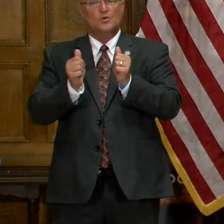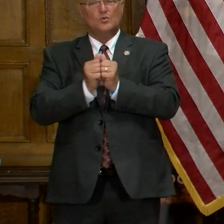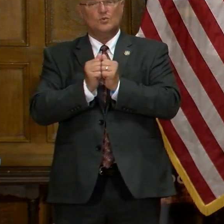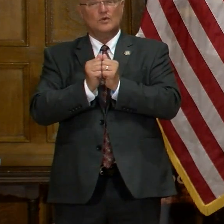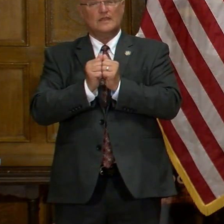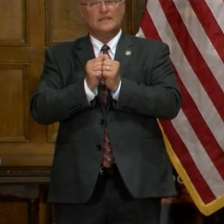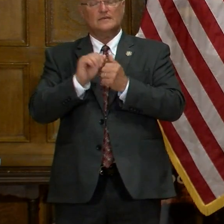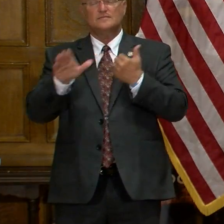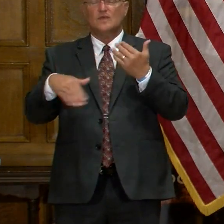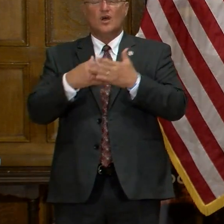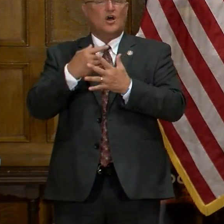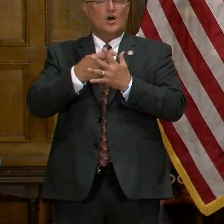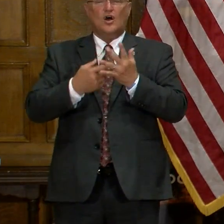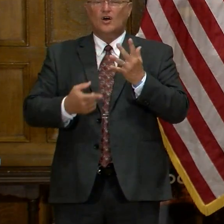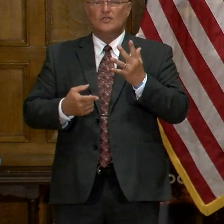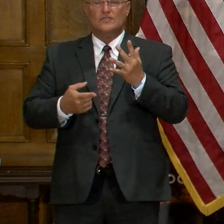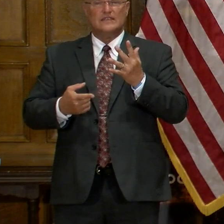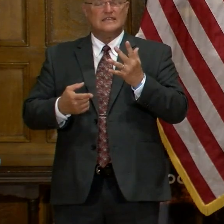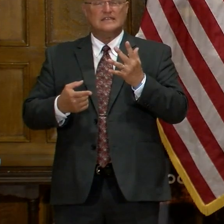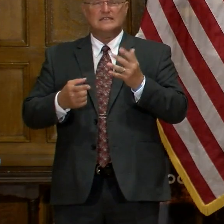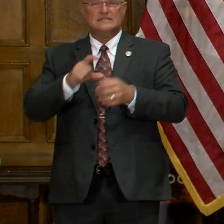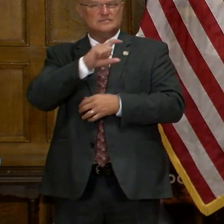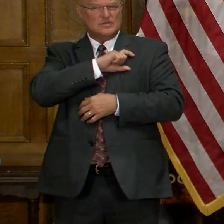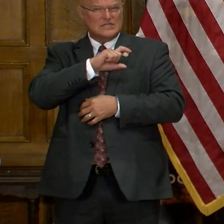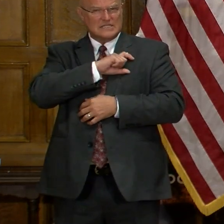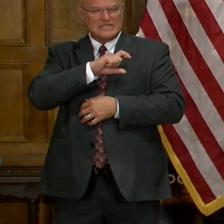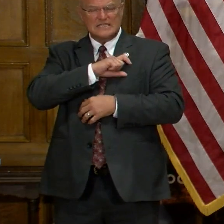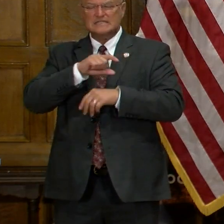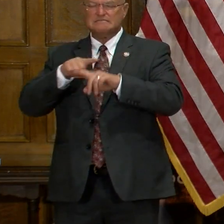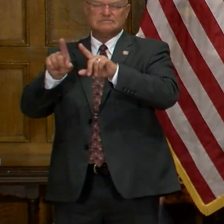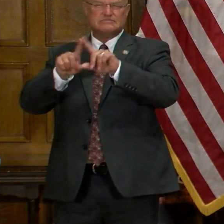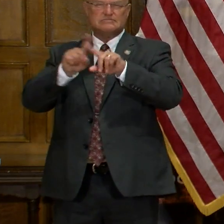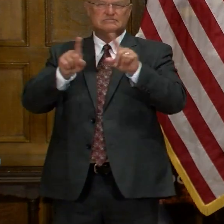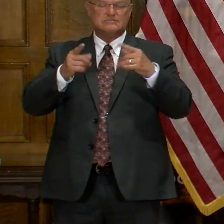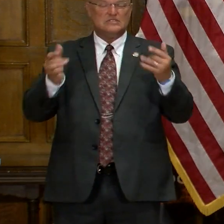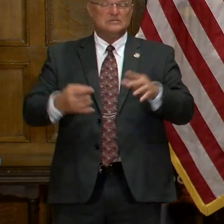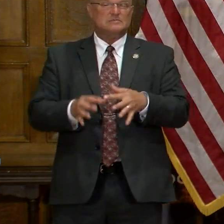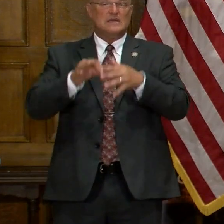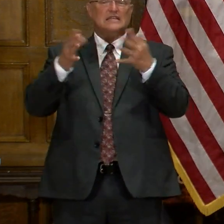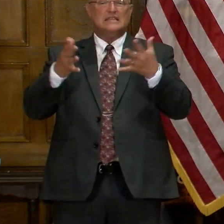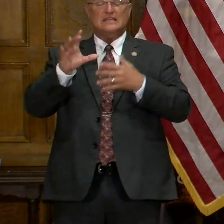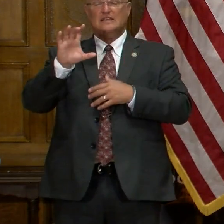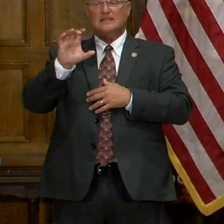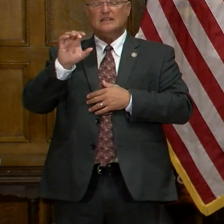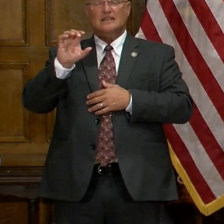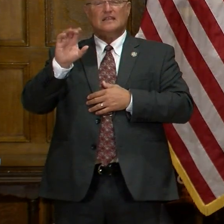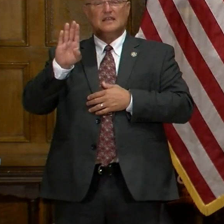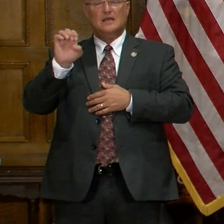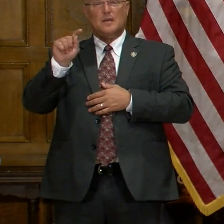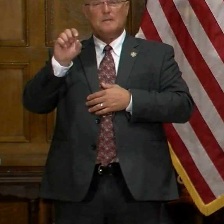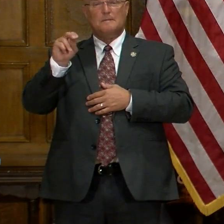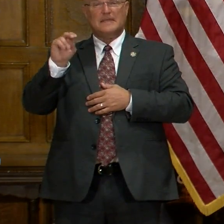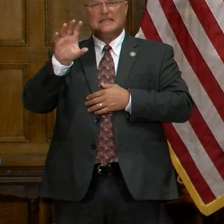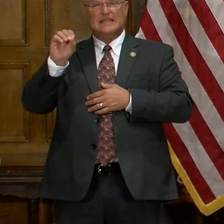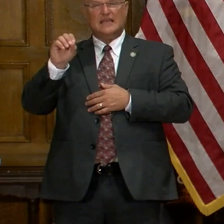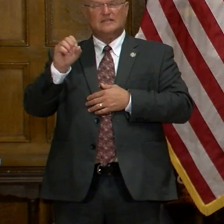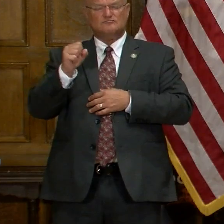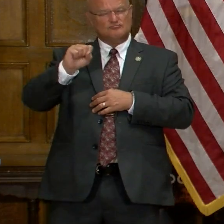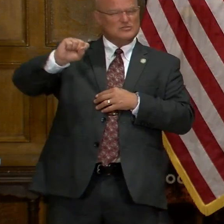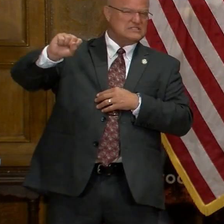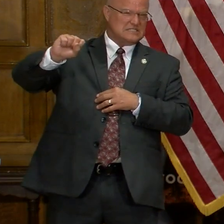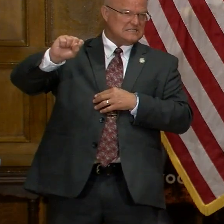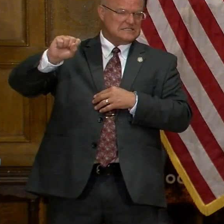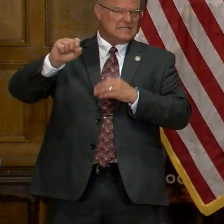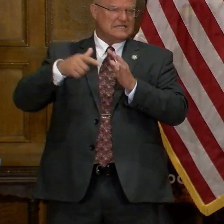with all these law enforcement agencies and the quorum court here in Benton County resisting the mandate, I mean, how effective do you